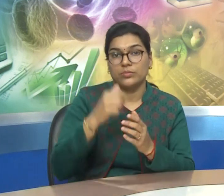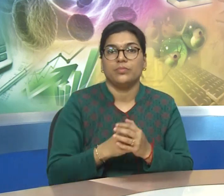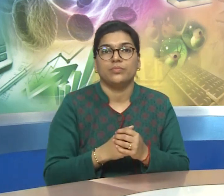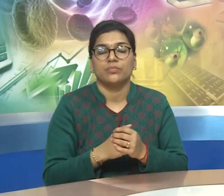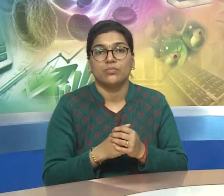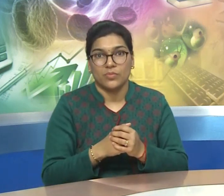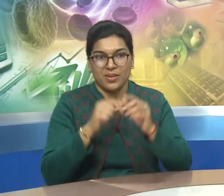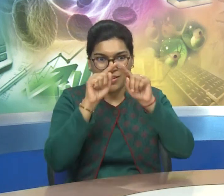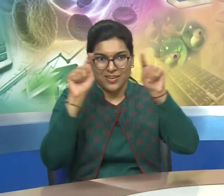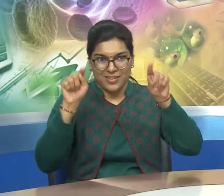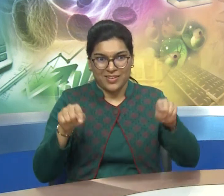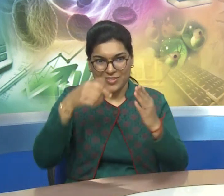Point 8.